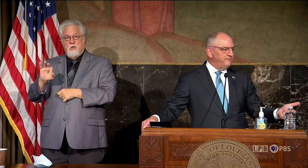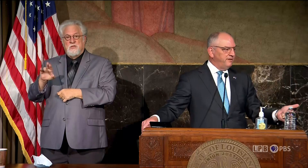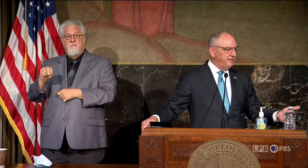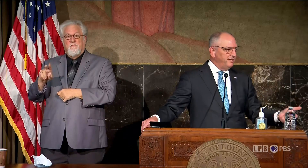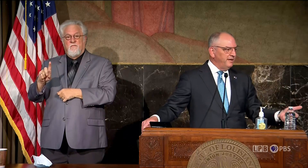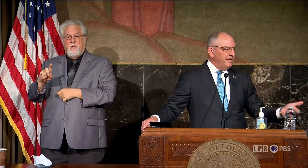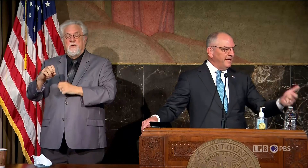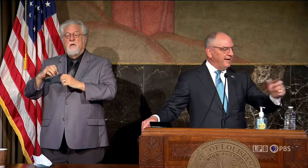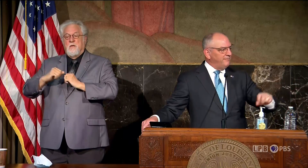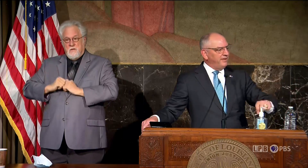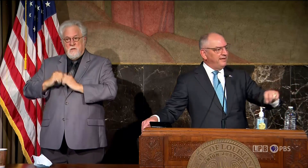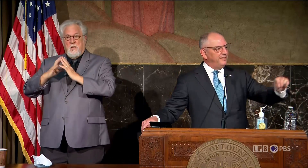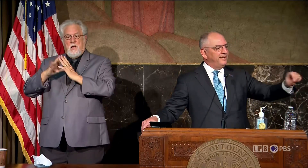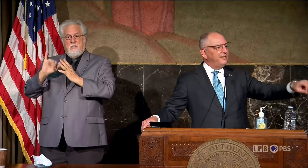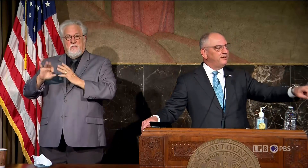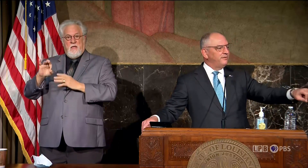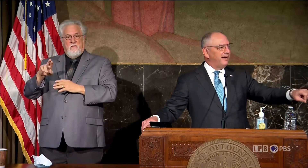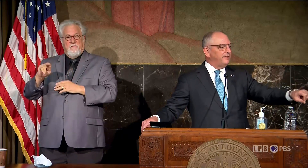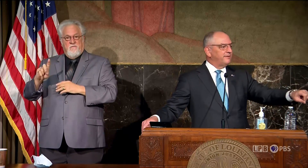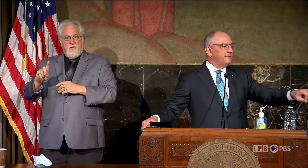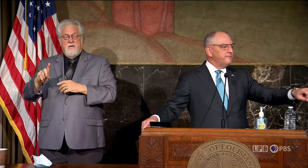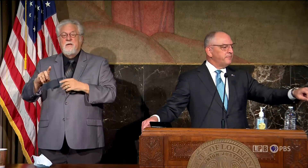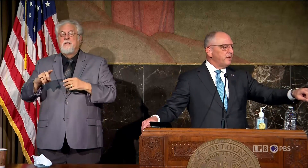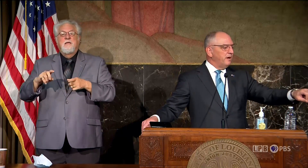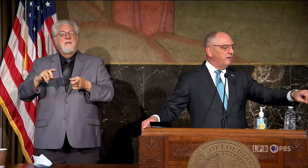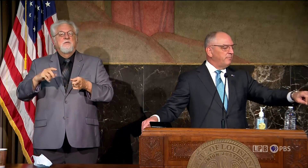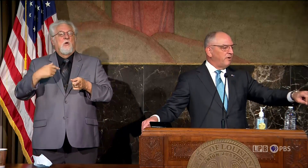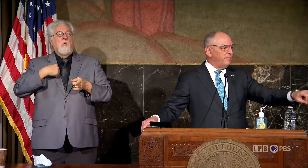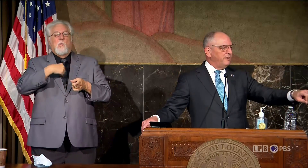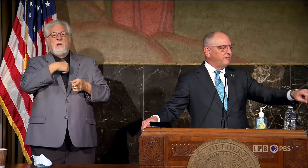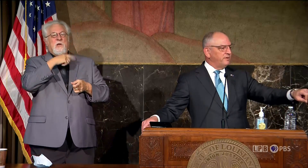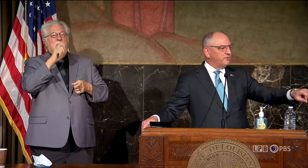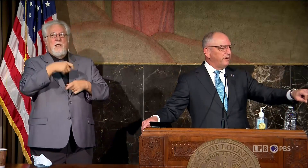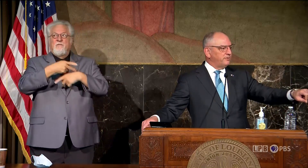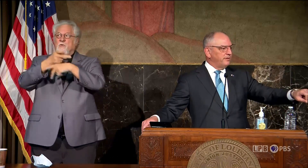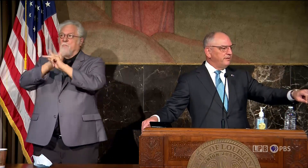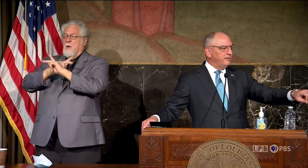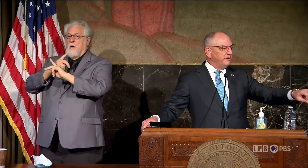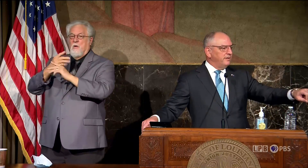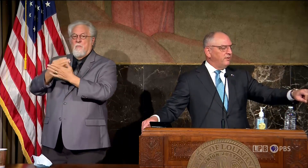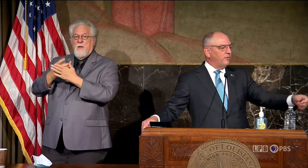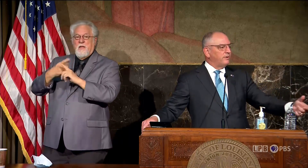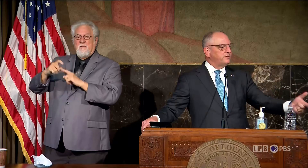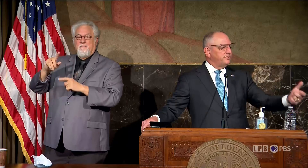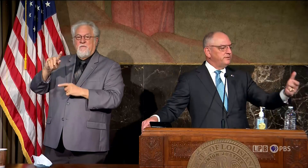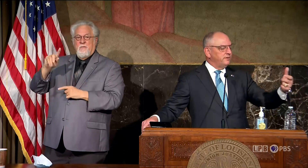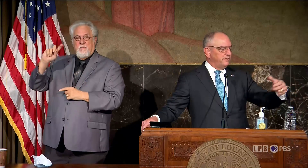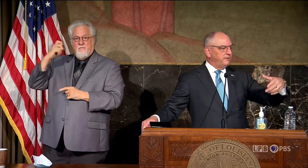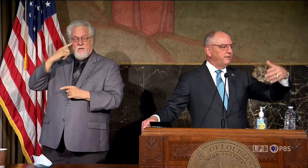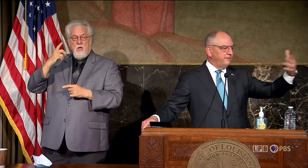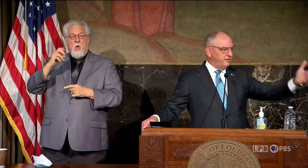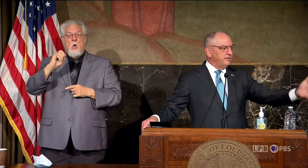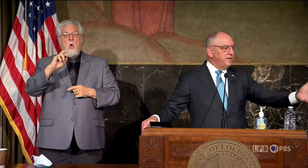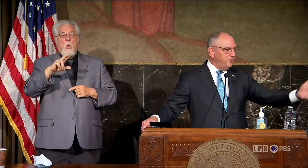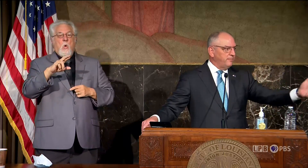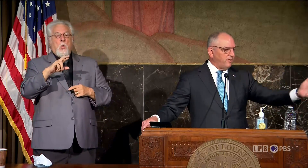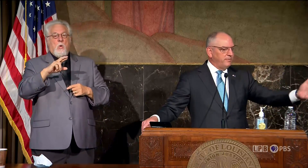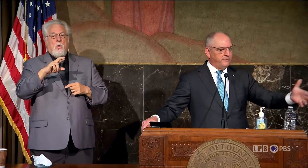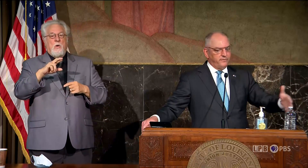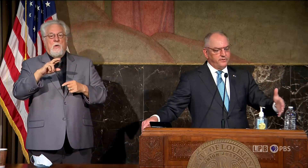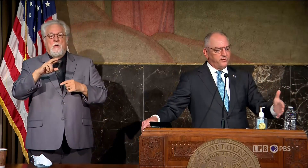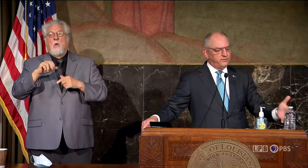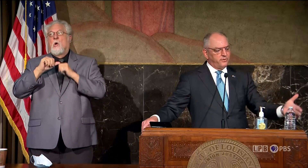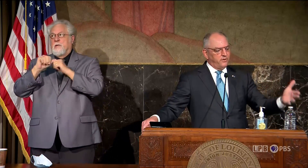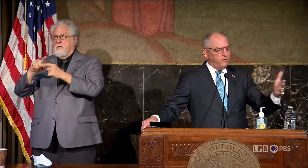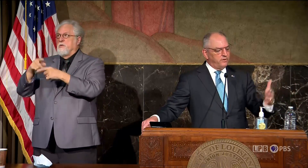solvency of the fund, and obviate the need to either borrow money from the Treasury or to continue to borrow